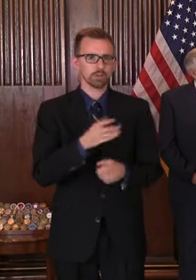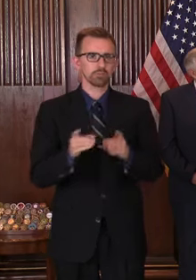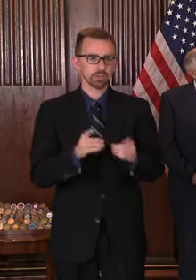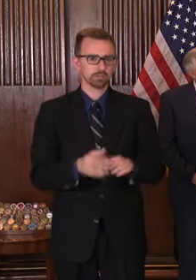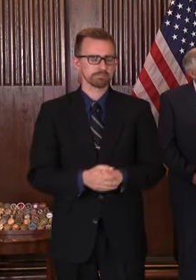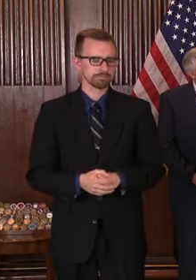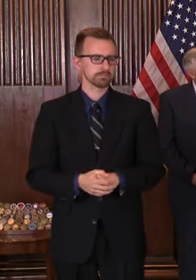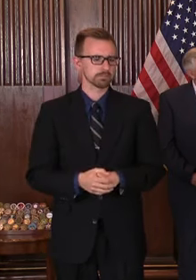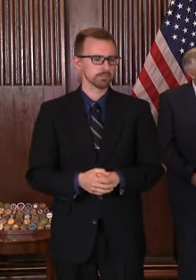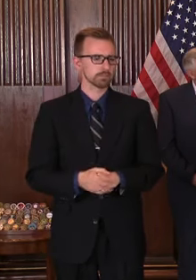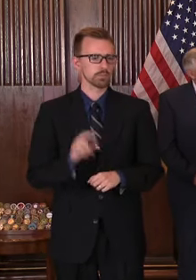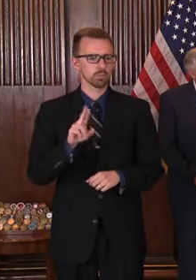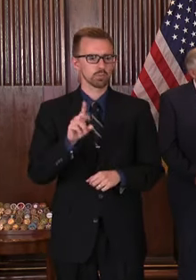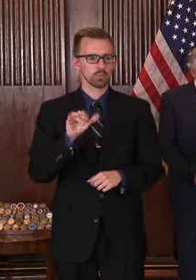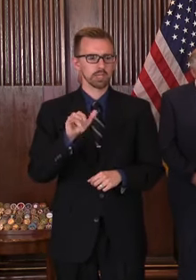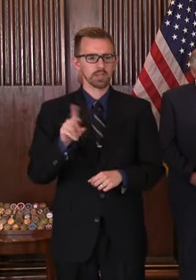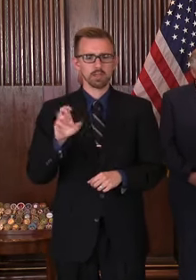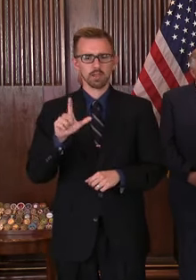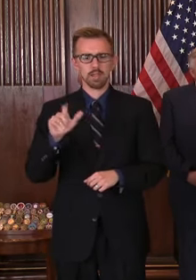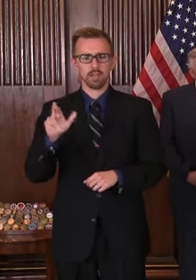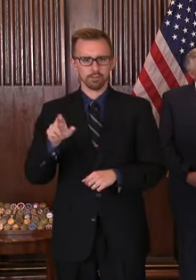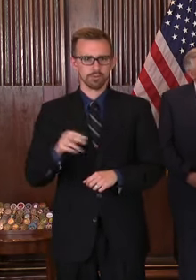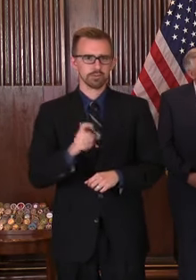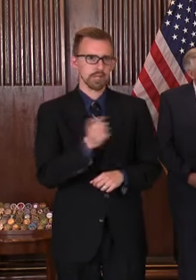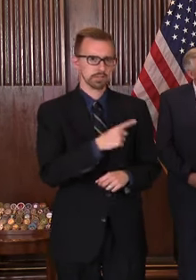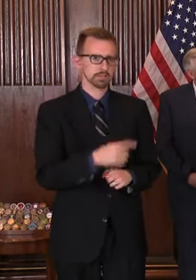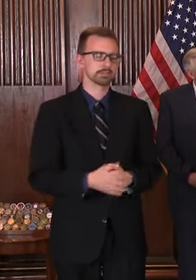This question is from Rudy Keller, Columbia Tribune.